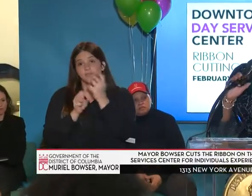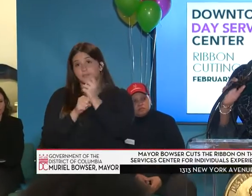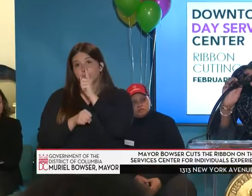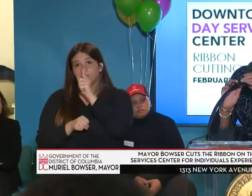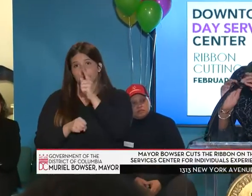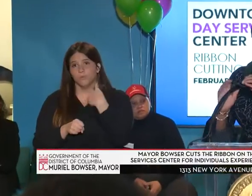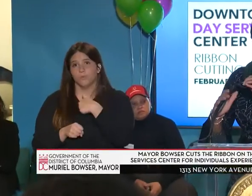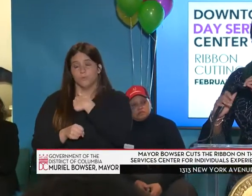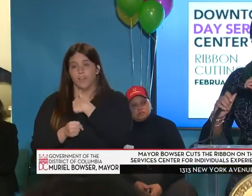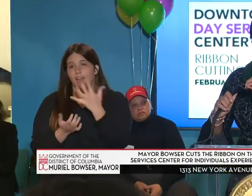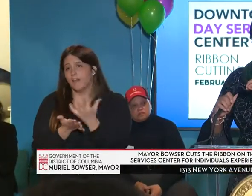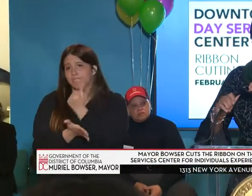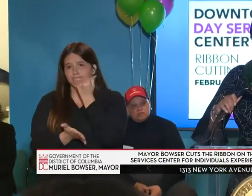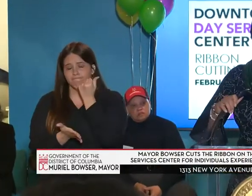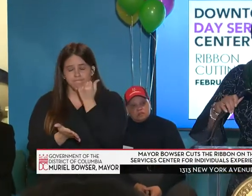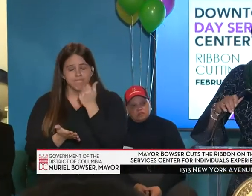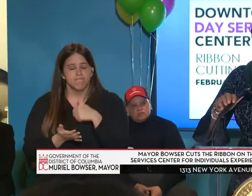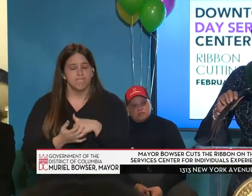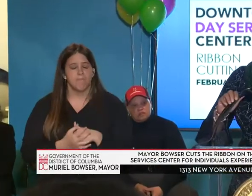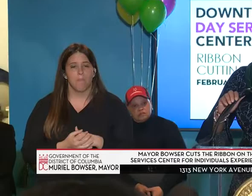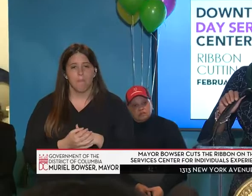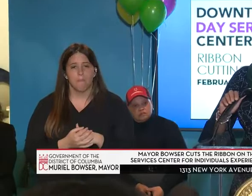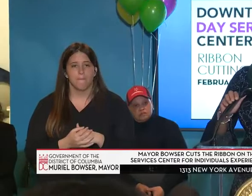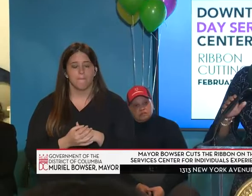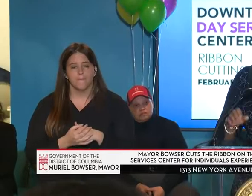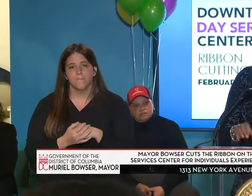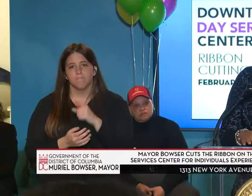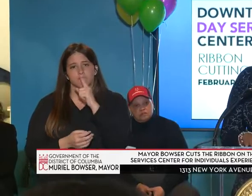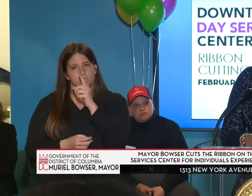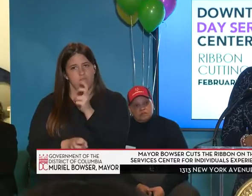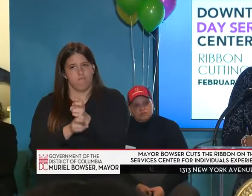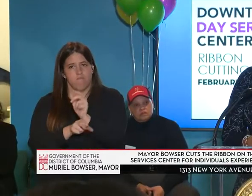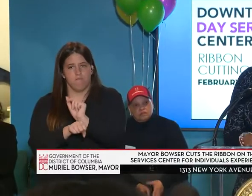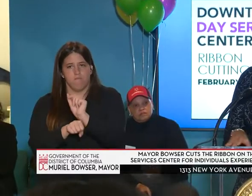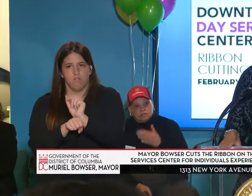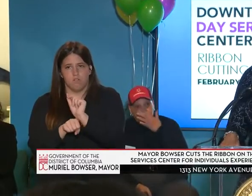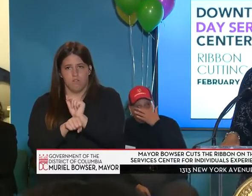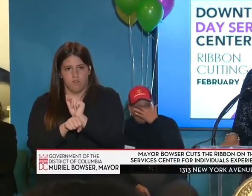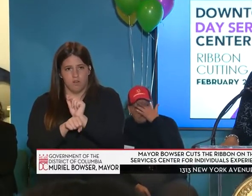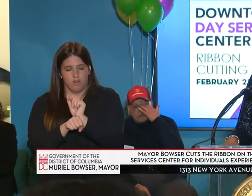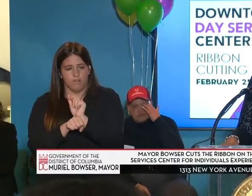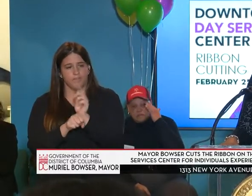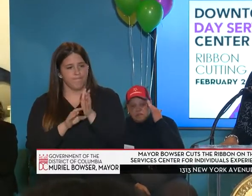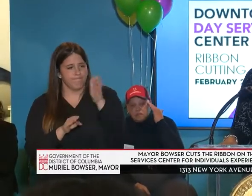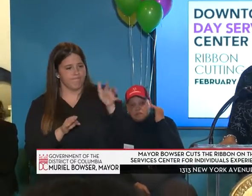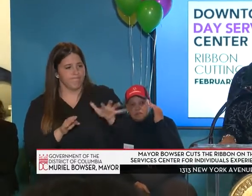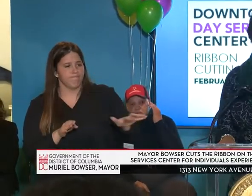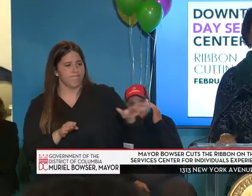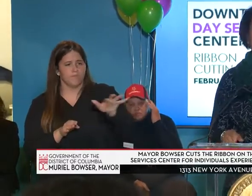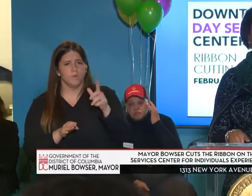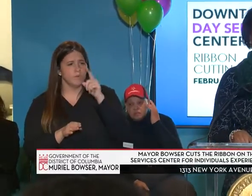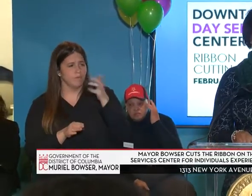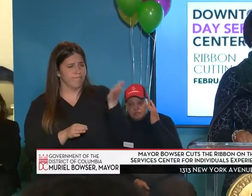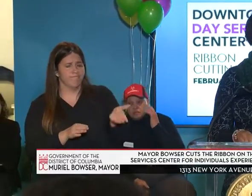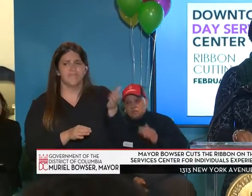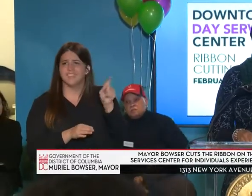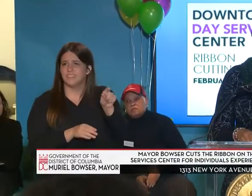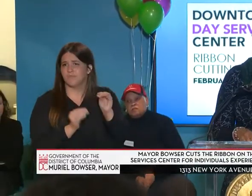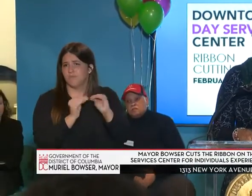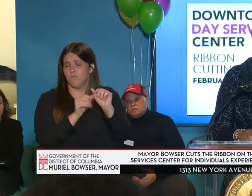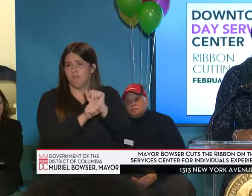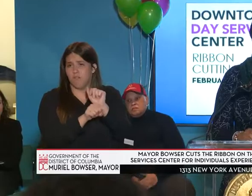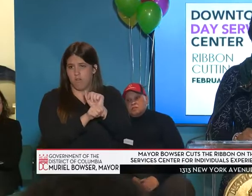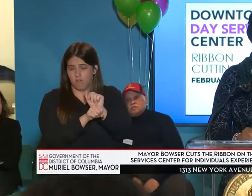sure that we're taking on the really tough work of our neighbors who need more help. In